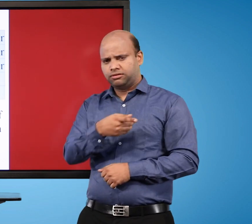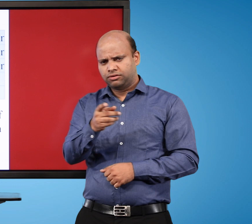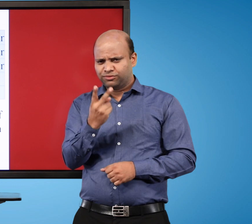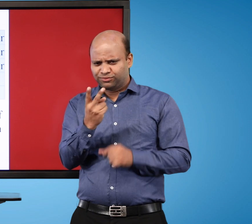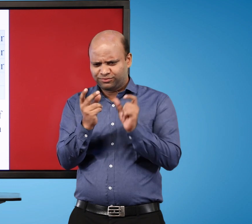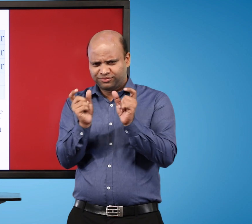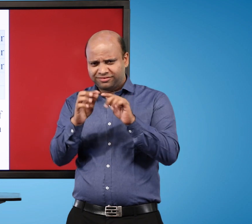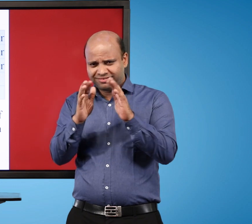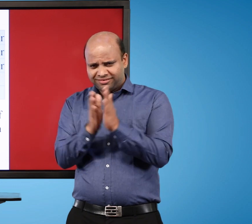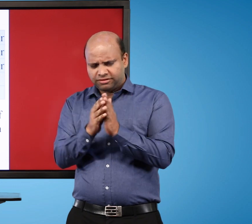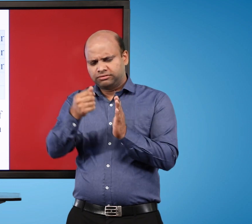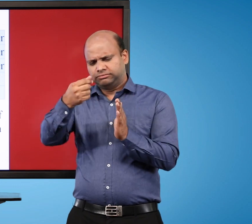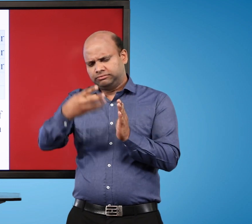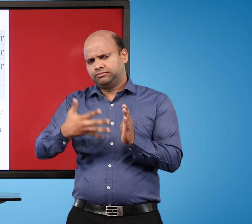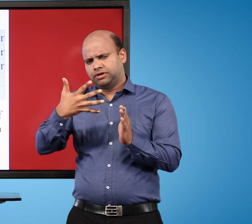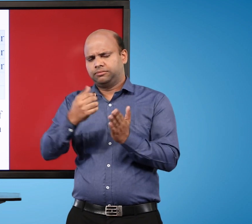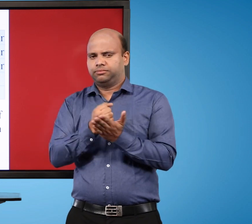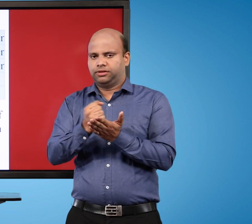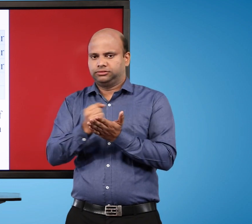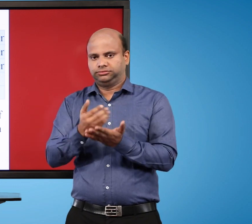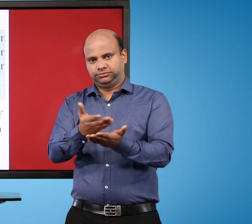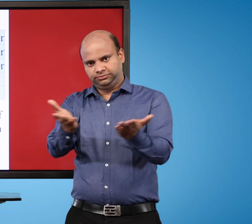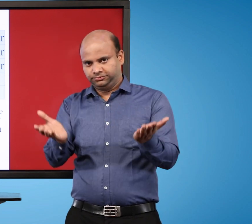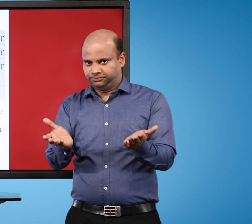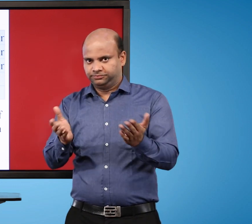Fill in the blank spaces with the right numbers.